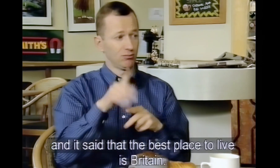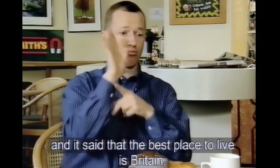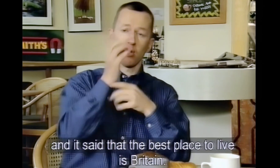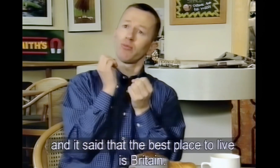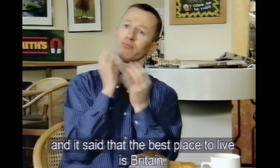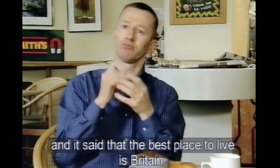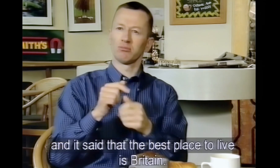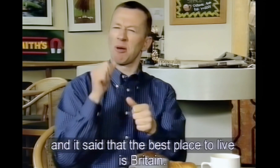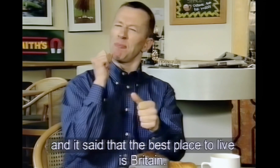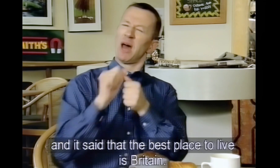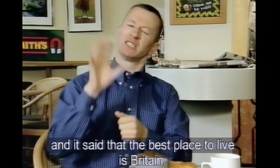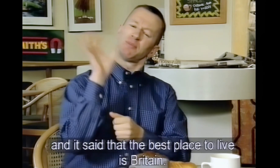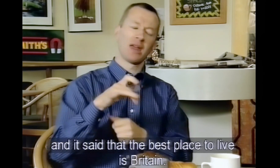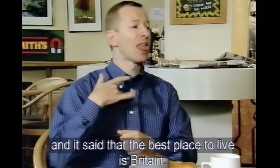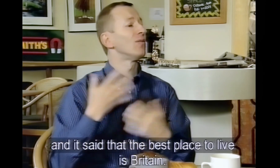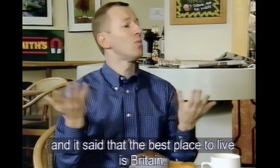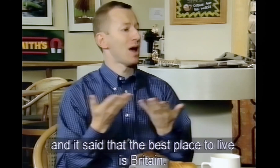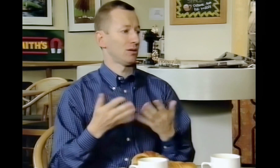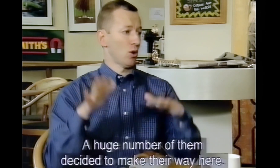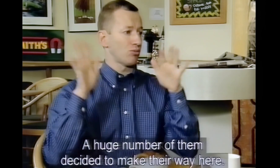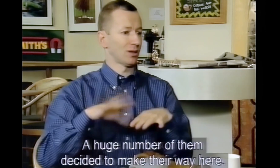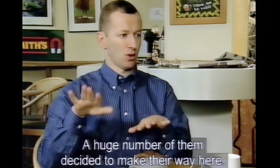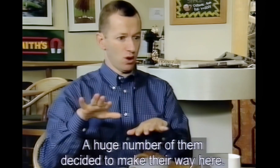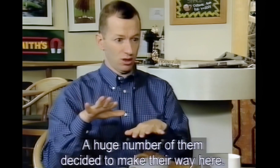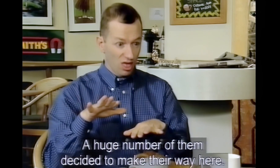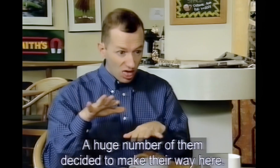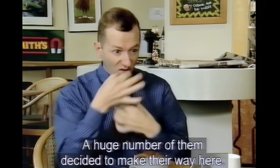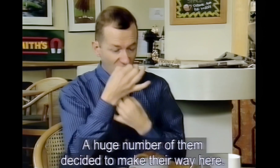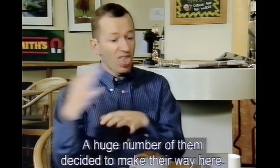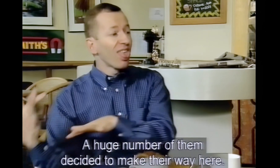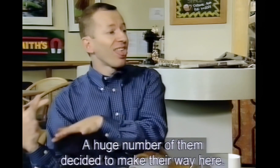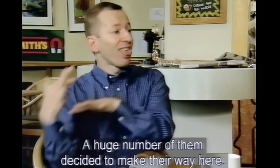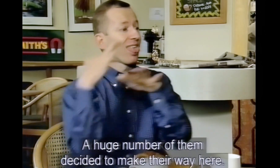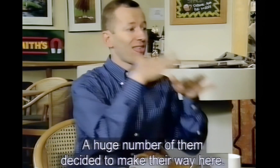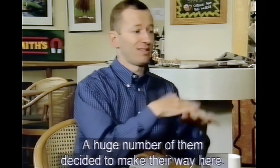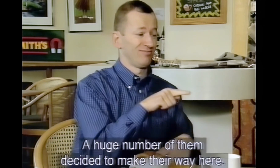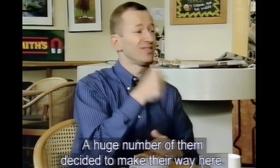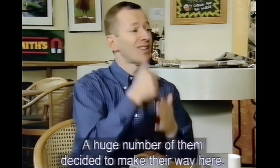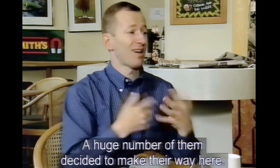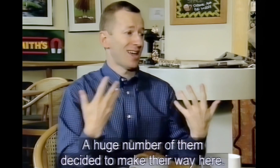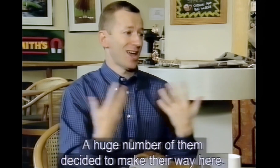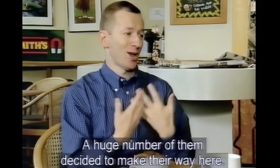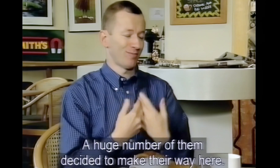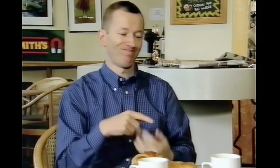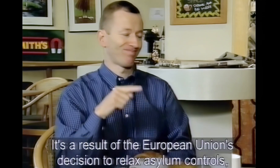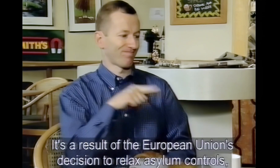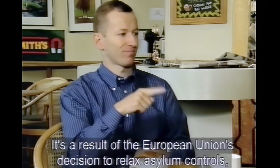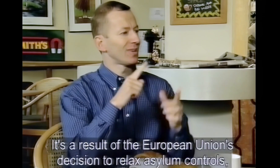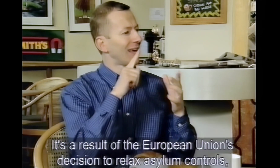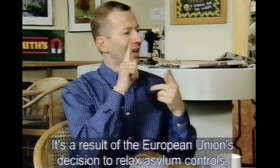place to live is Britain, and a huge number of them decided to make their way here. It's all happened as a result of the